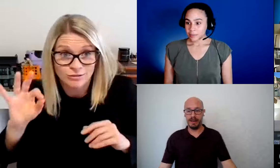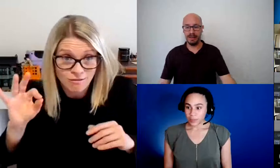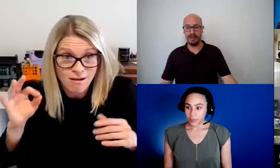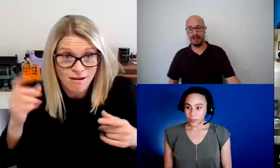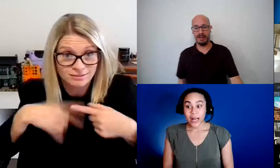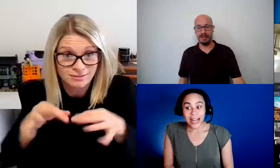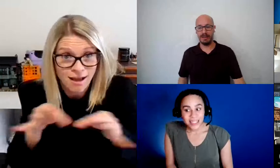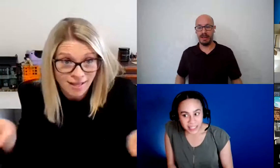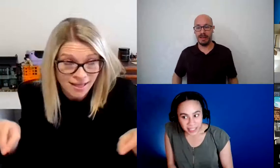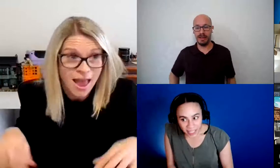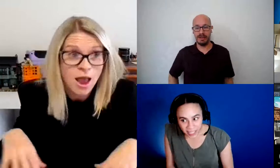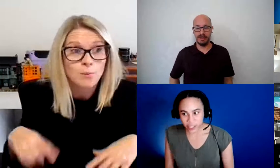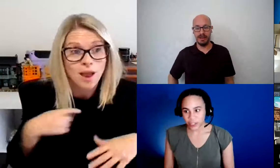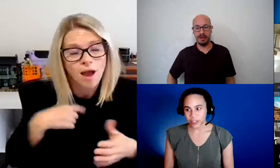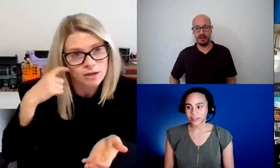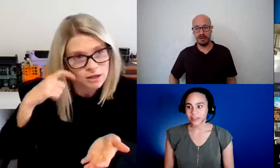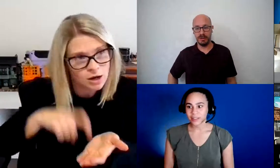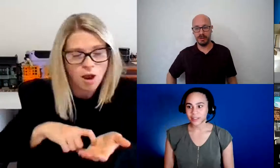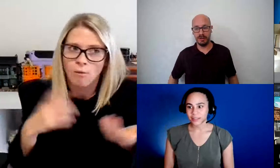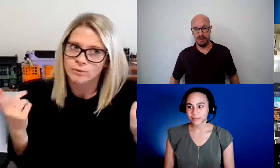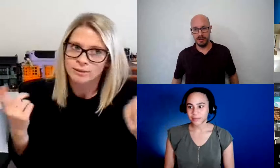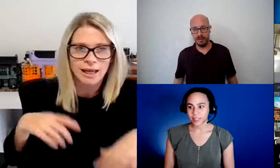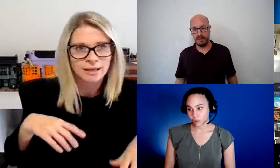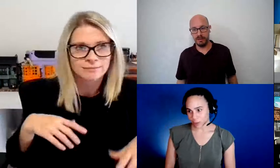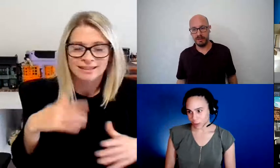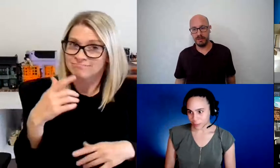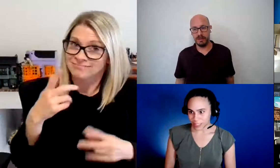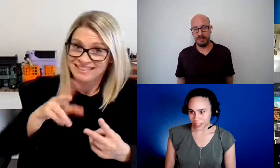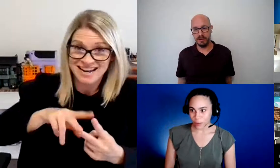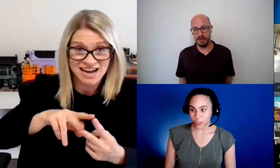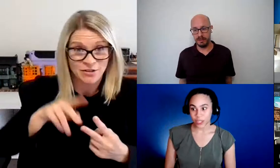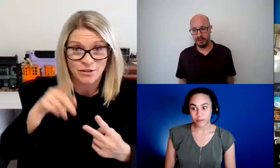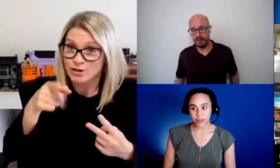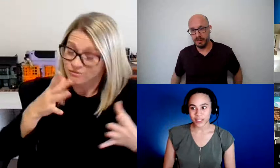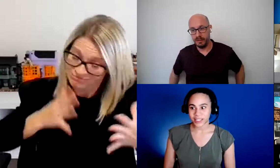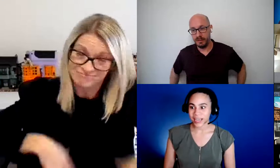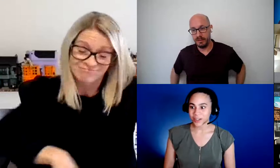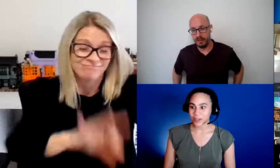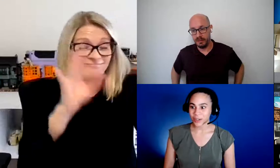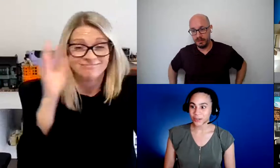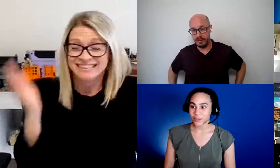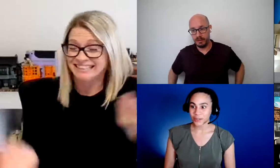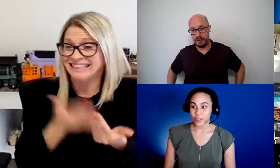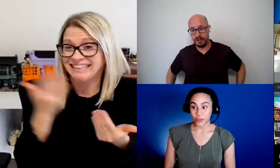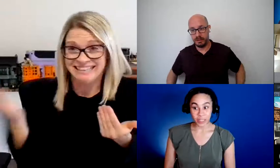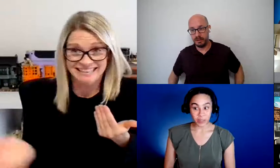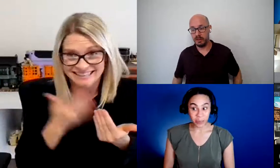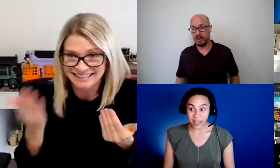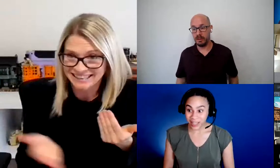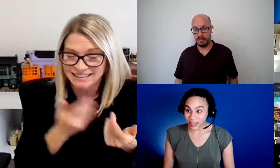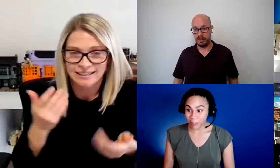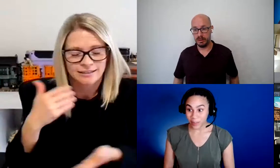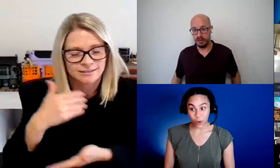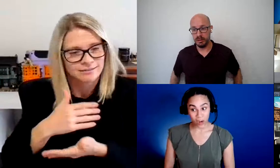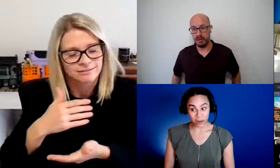Well, as a teacher, instructor of sign language, I've noticed either you can pick it up and acquire